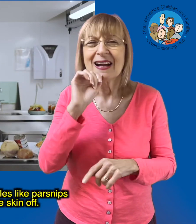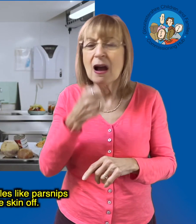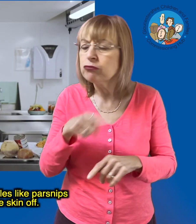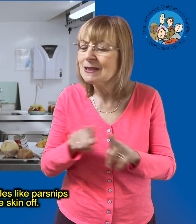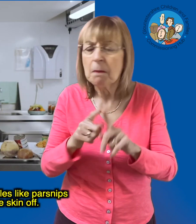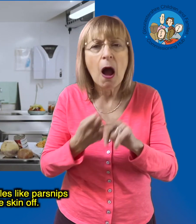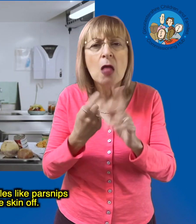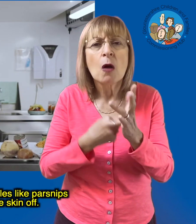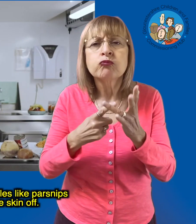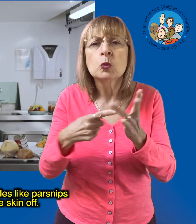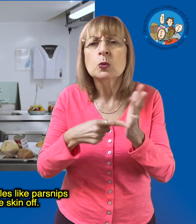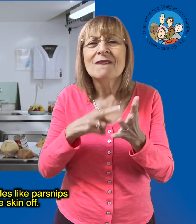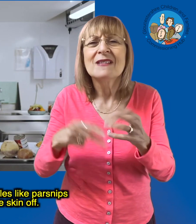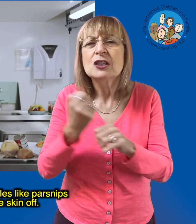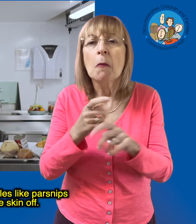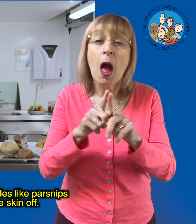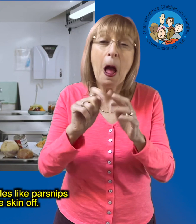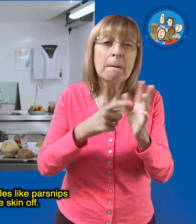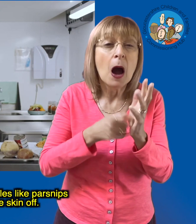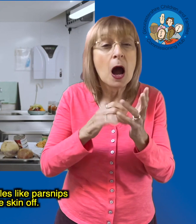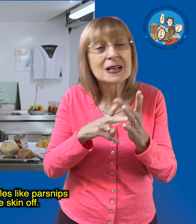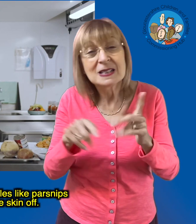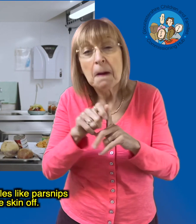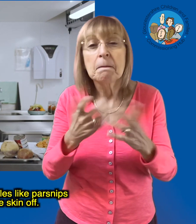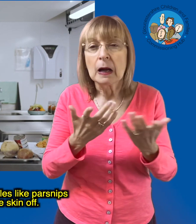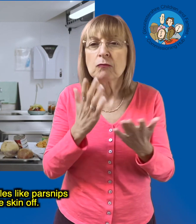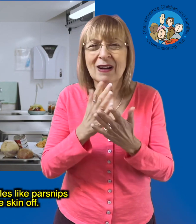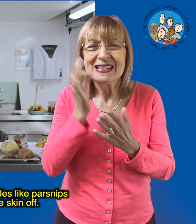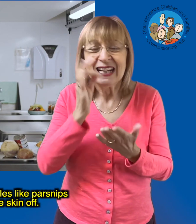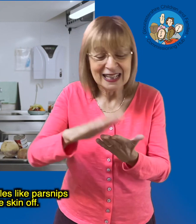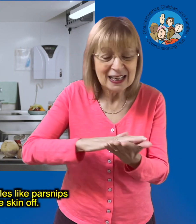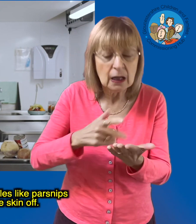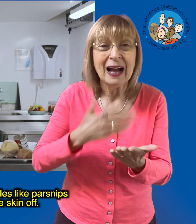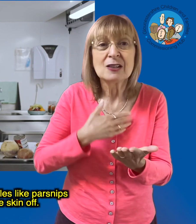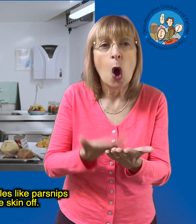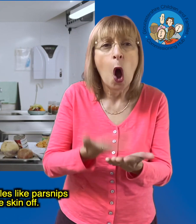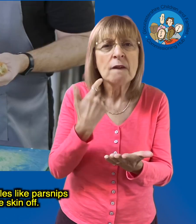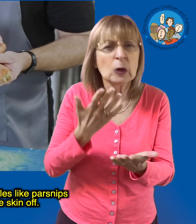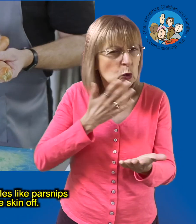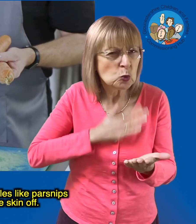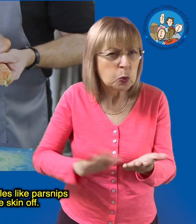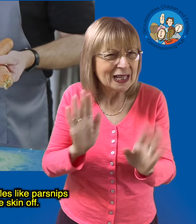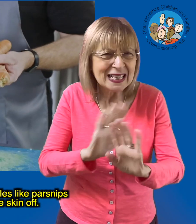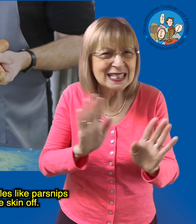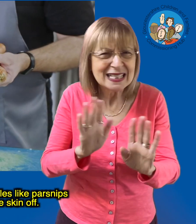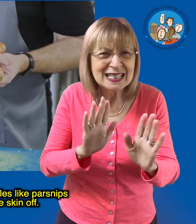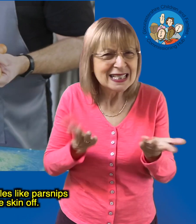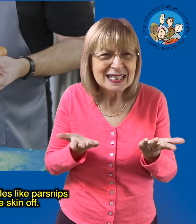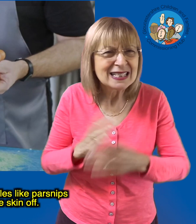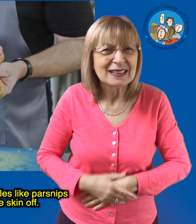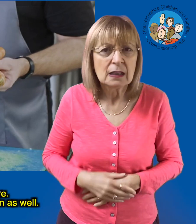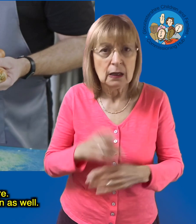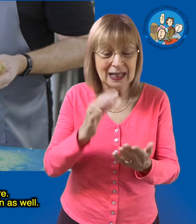So with carrots, like a lot of the other root vegetables, like parsnips and things like that, it's not necessarily always to take the